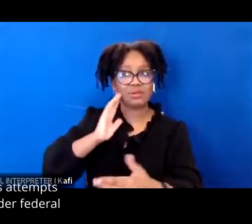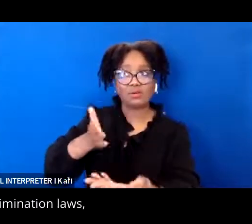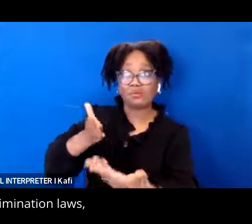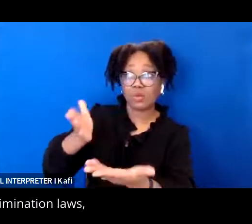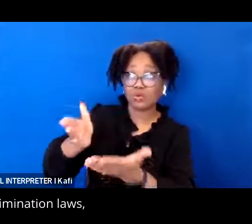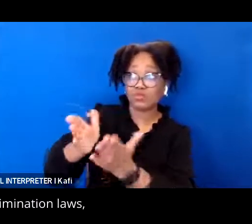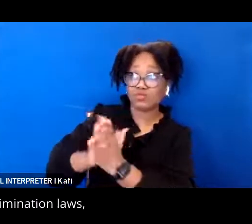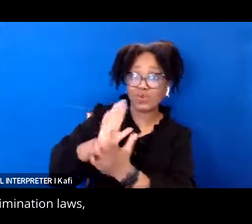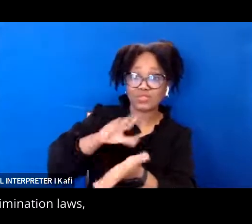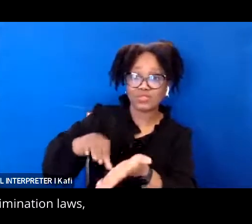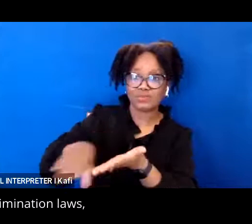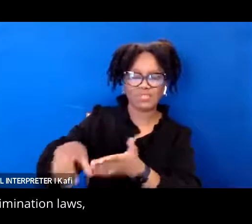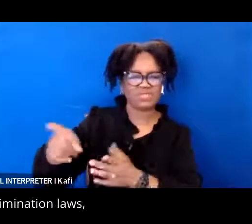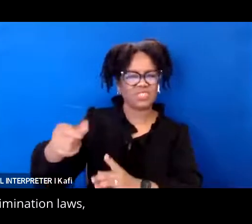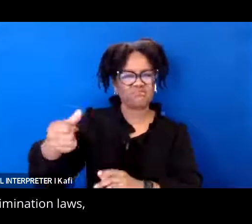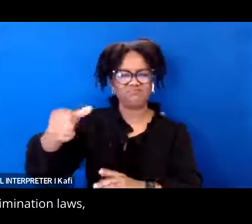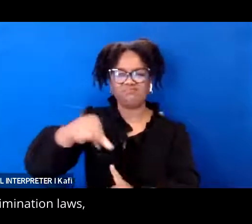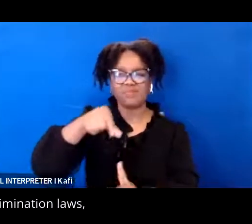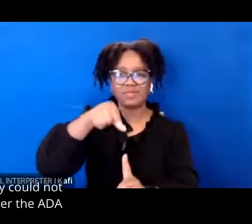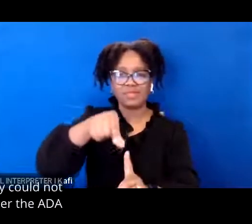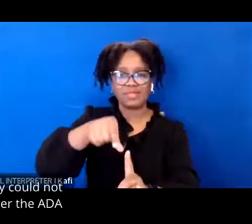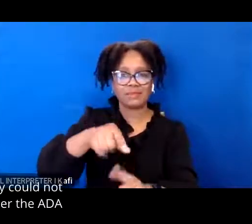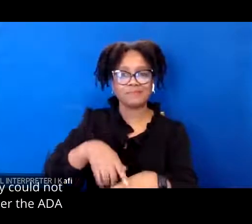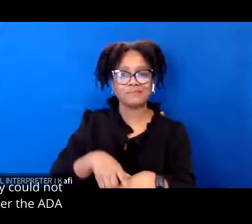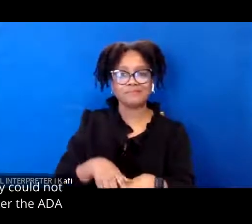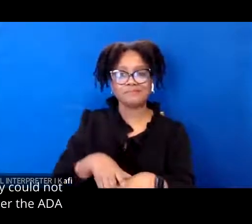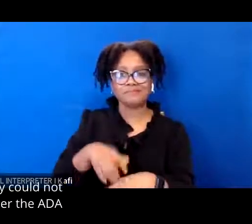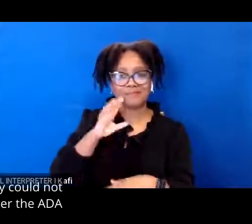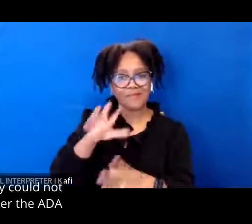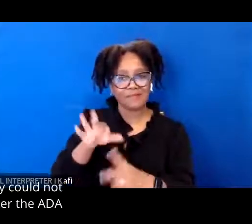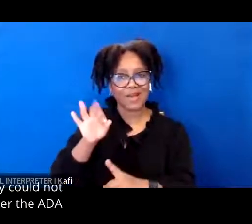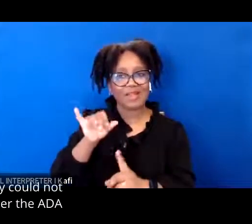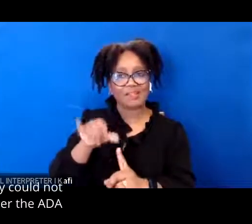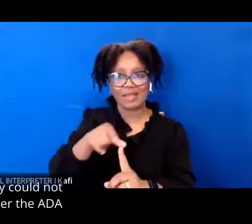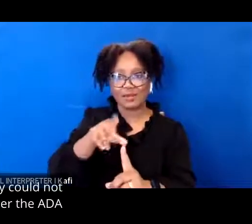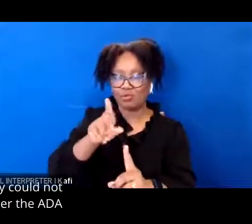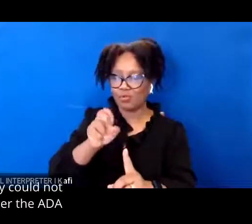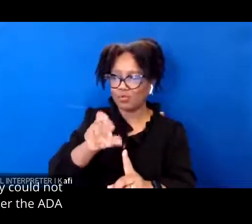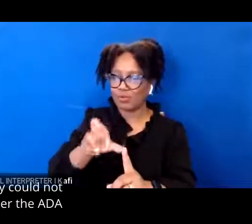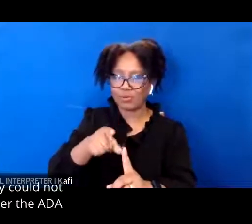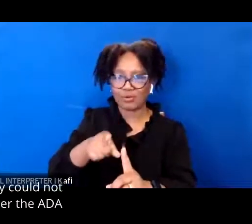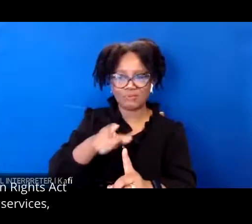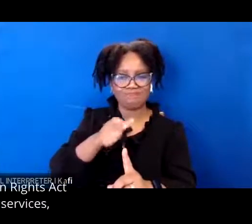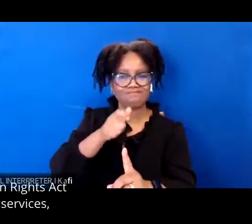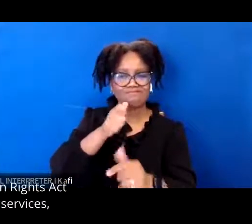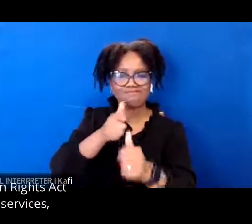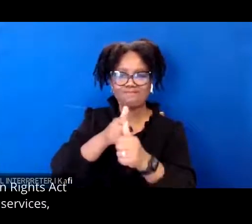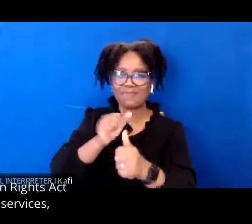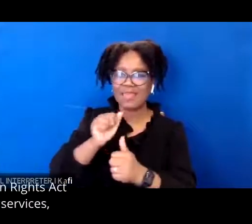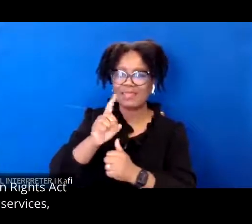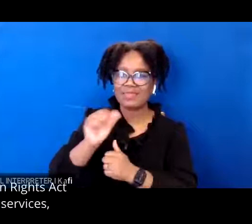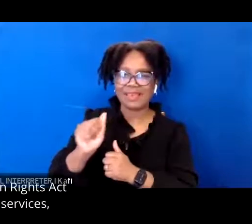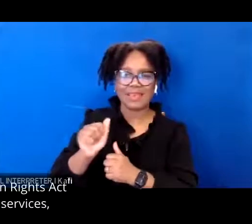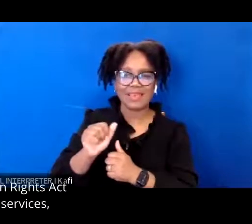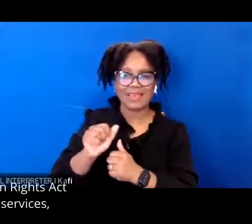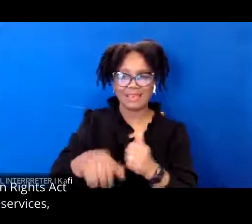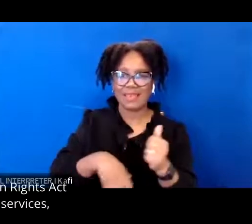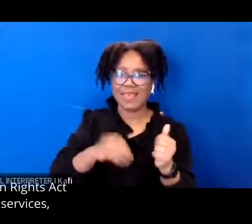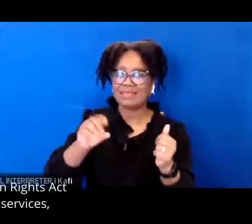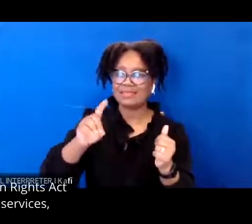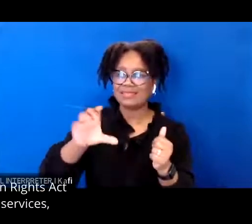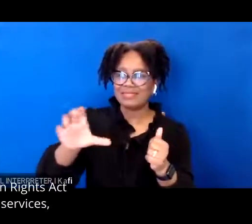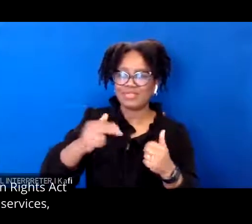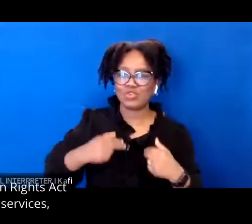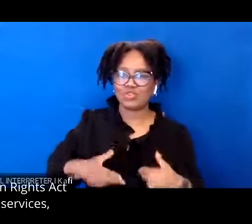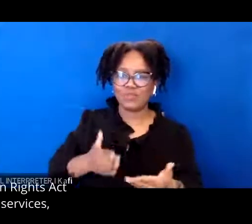federal and state nondiscrimination laws finding that they could not show that neither the ada or the dc human rights act applied